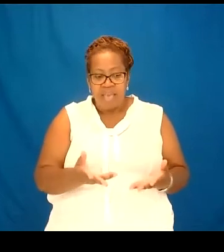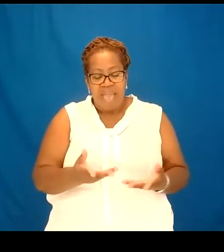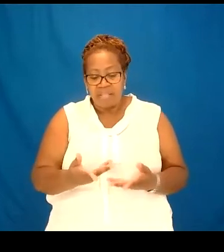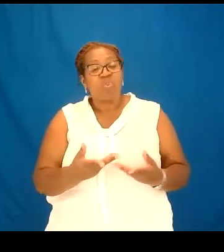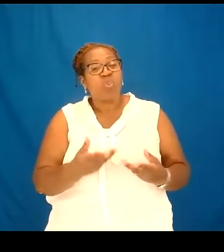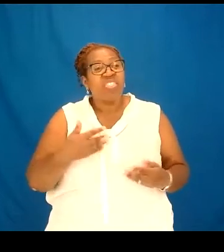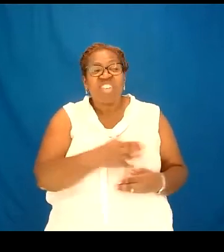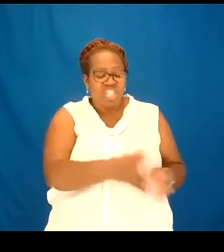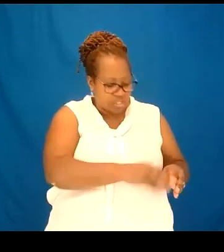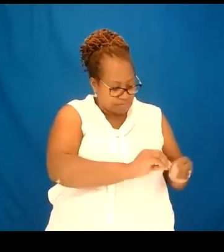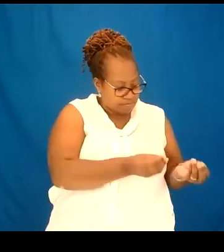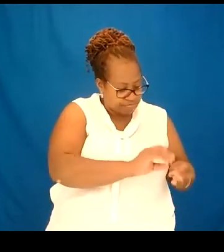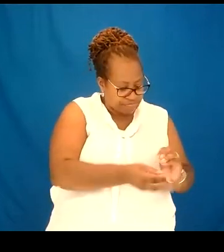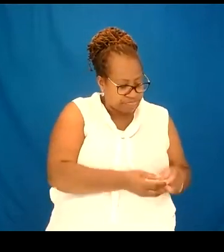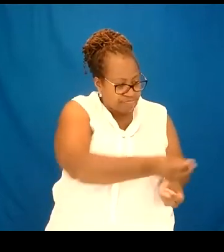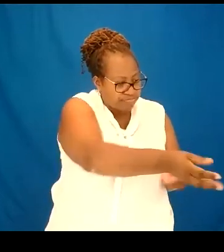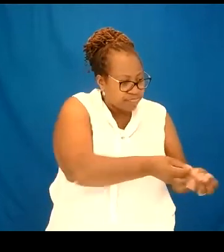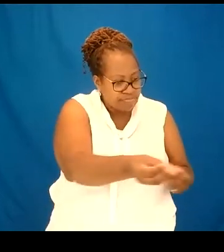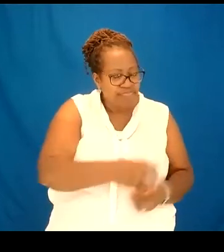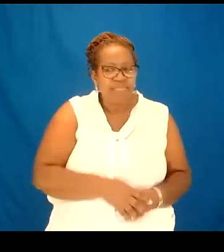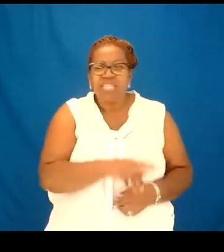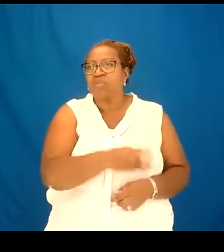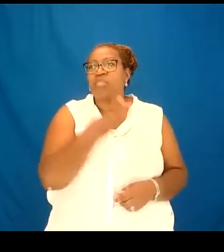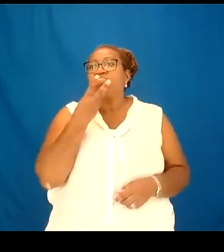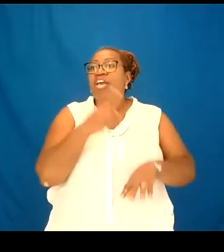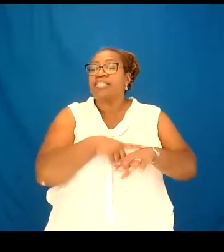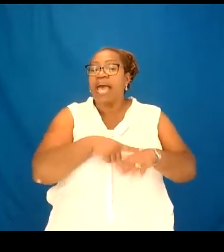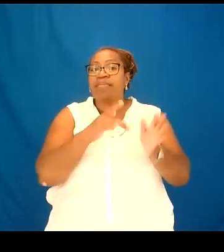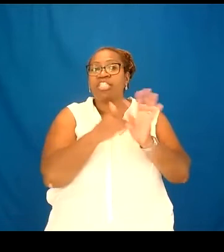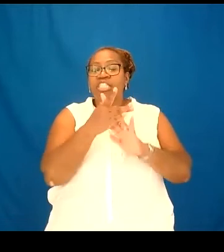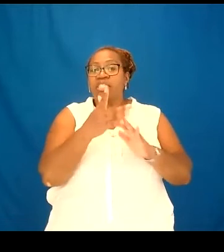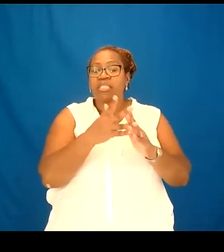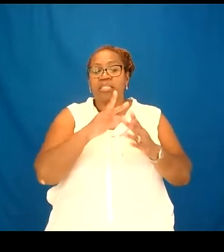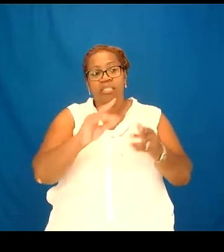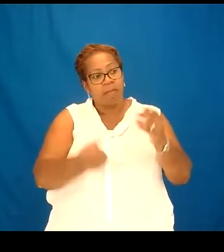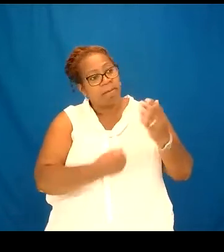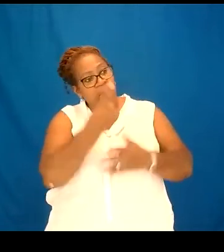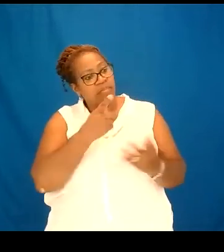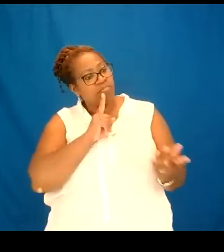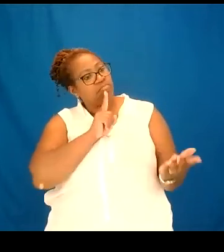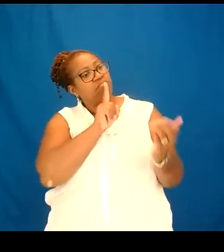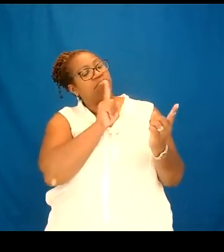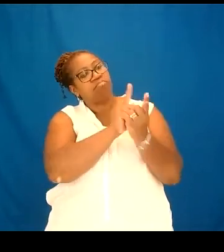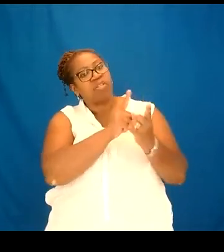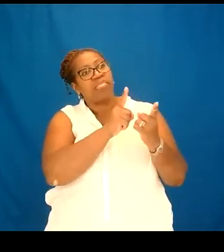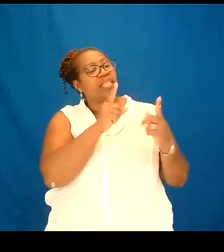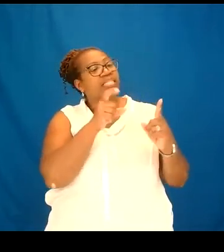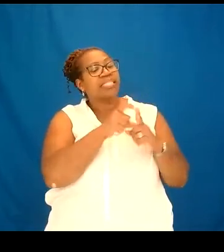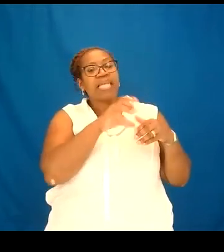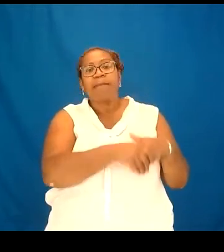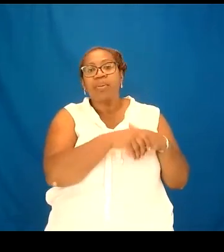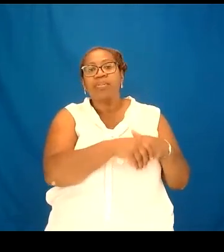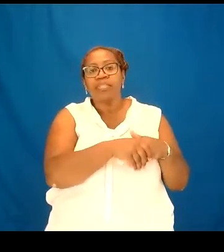to the disciples after he was raised from the dead. When they had finished eating, Jesus said to Simon